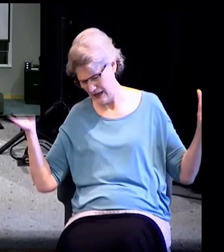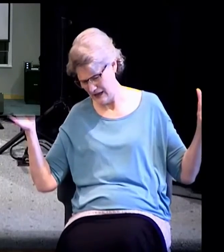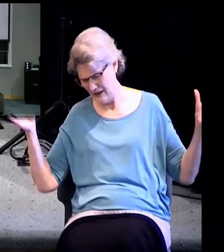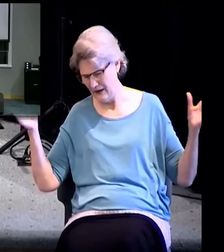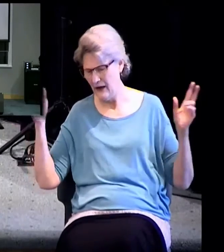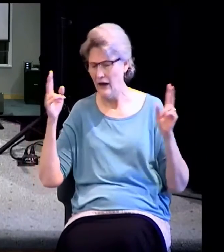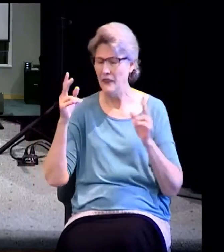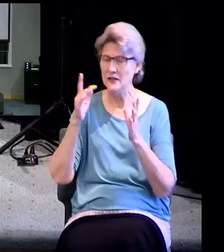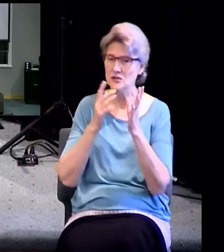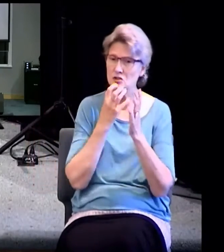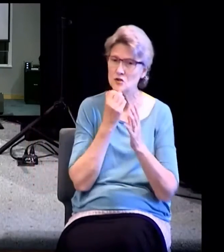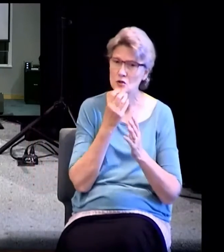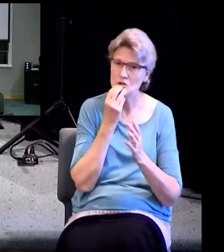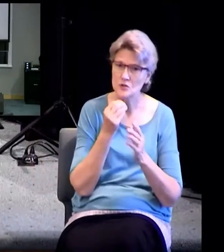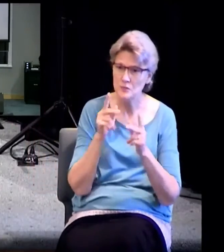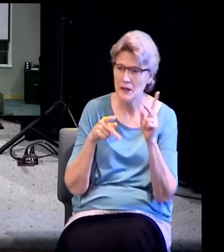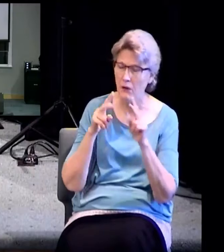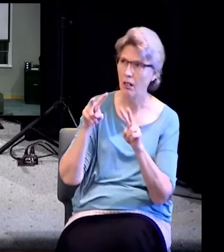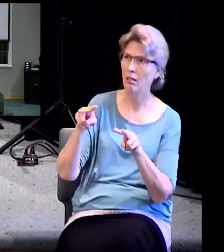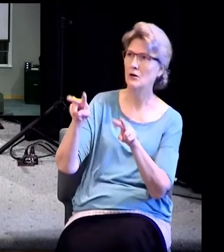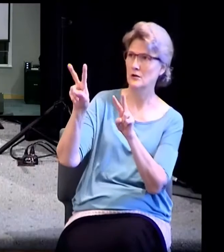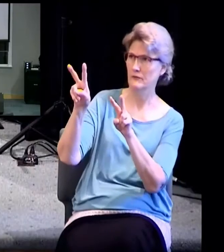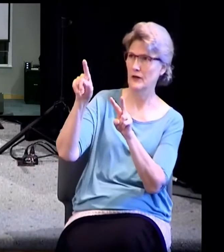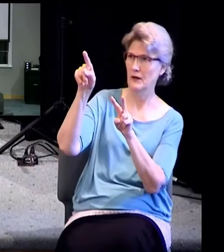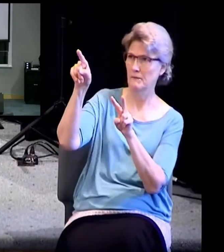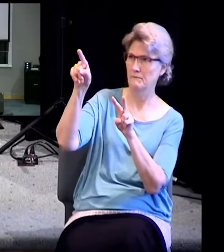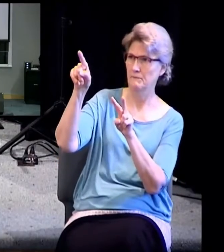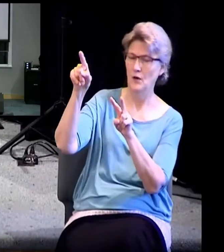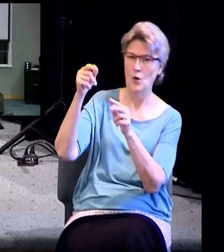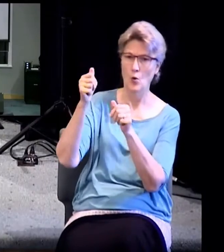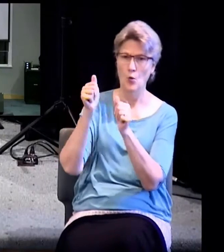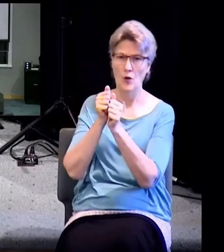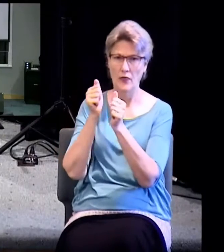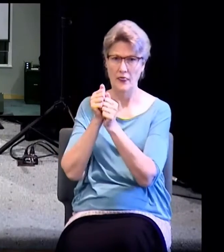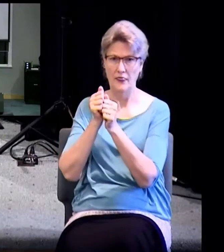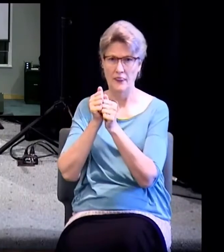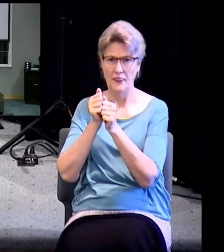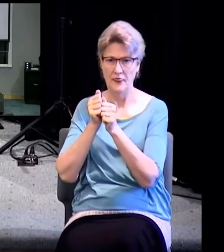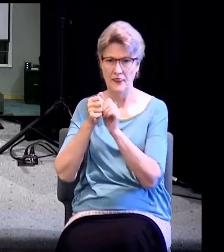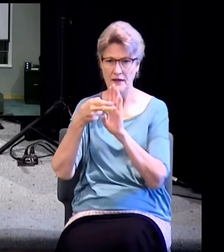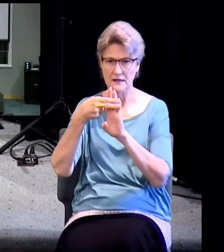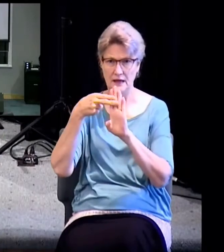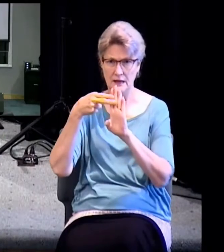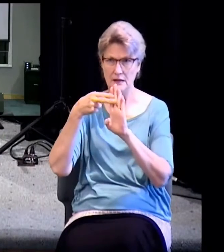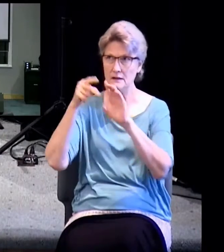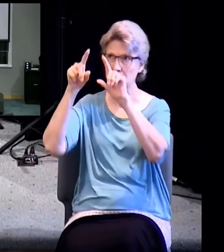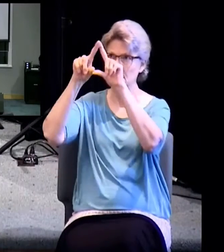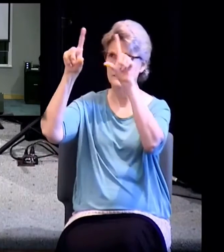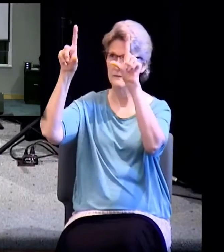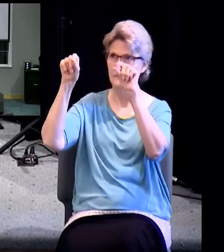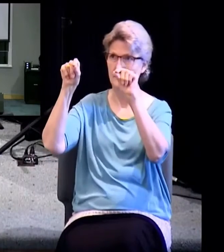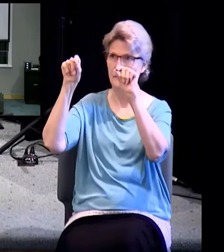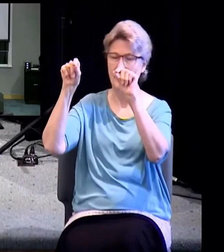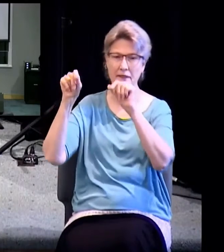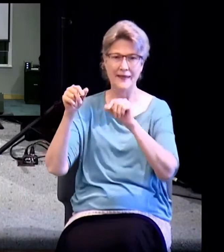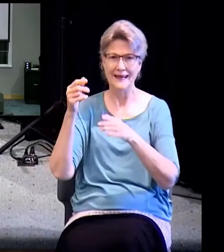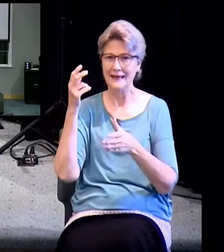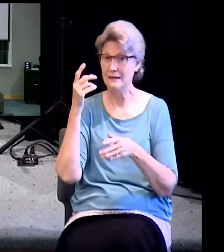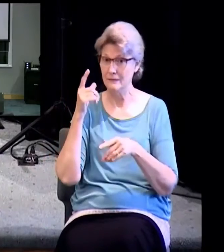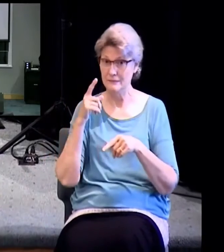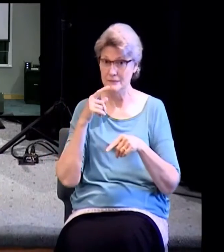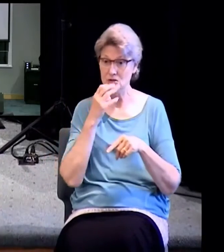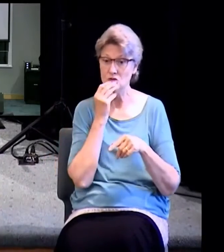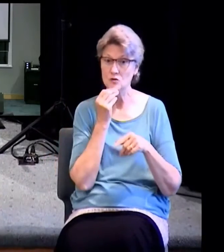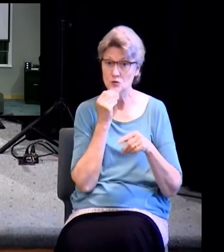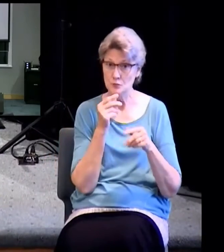who had claimed to be the Son of God by the name of God, the Tetragrammaton, which it's called, unpronounceable, engraved